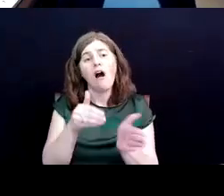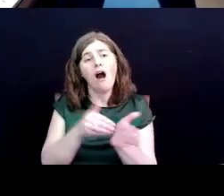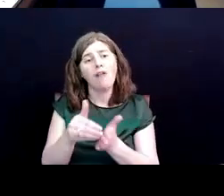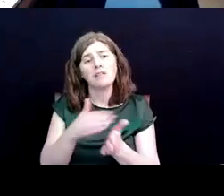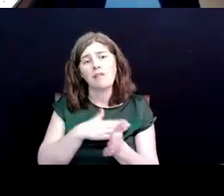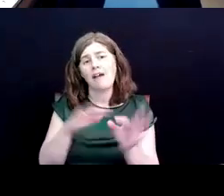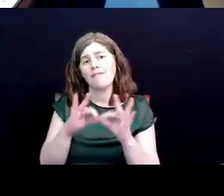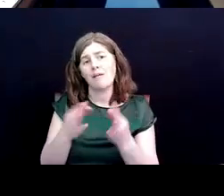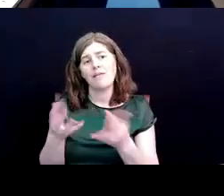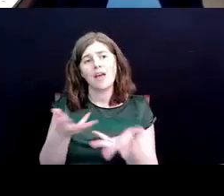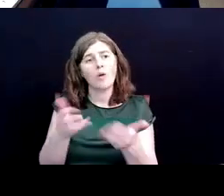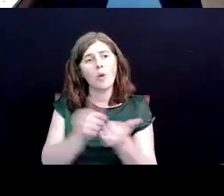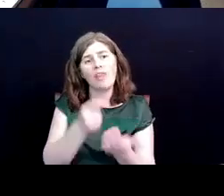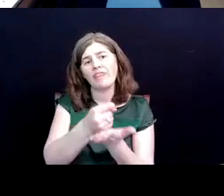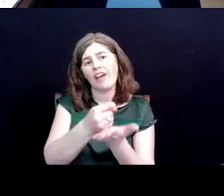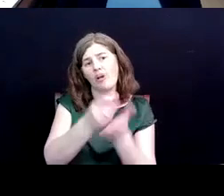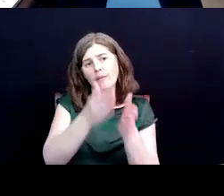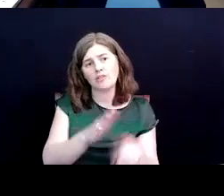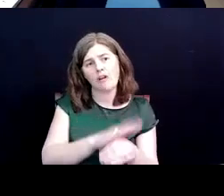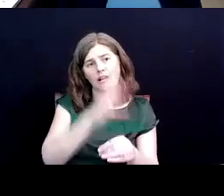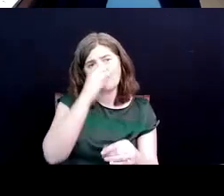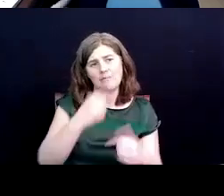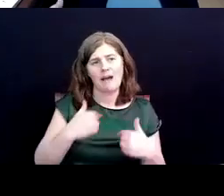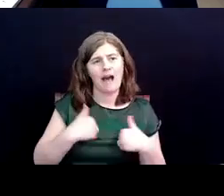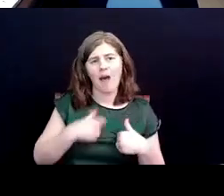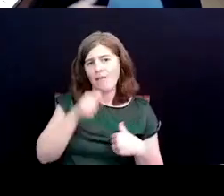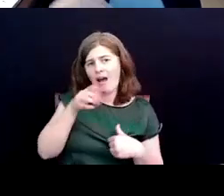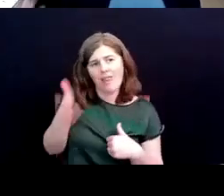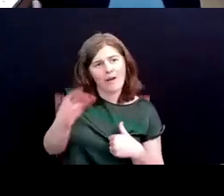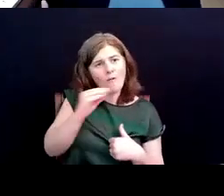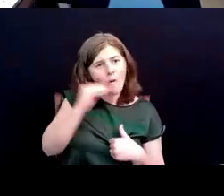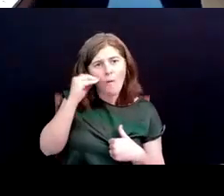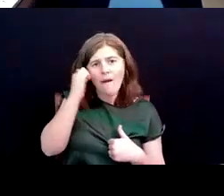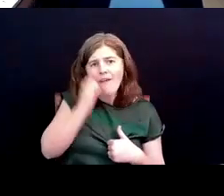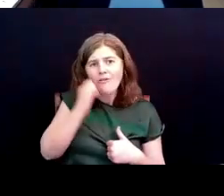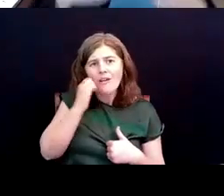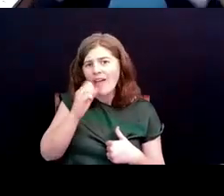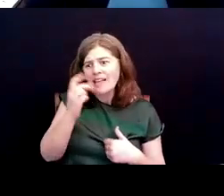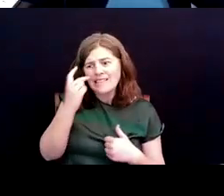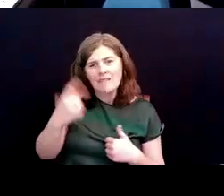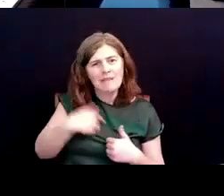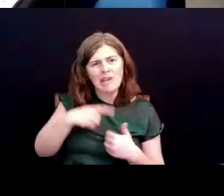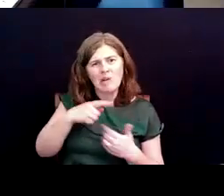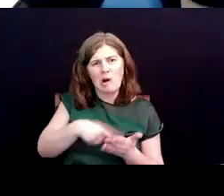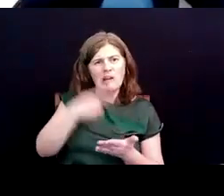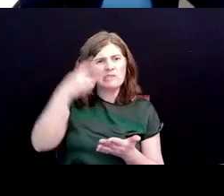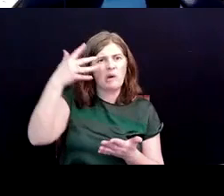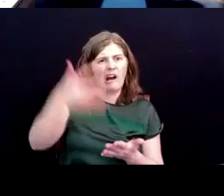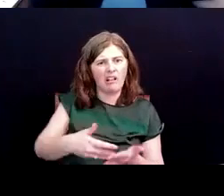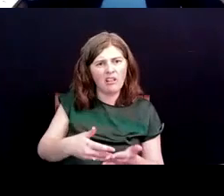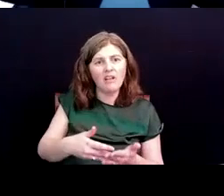their therapist on sleep. That's not something that I'm not in their home every other day. They're not seeing me a couple times a week. And so certainly